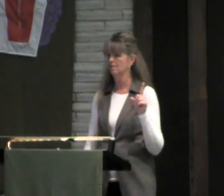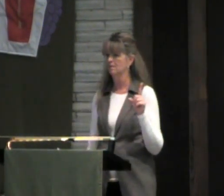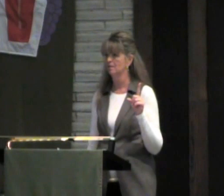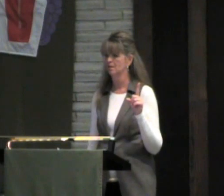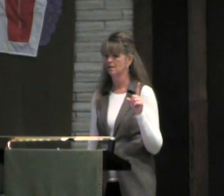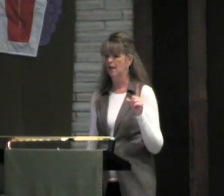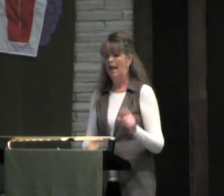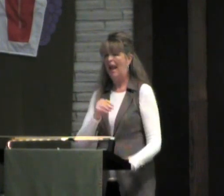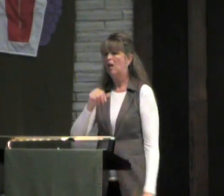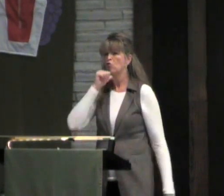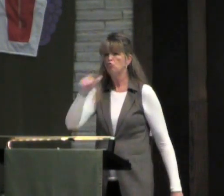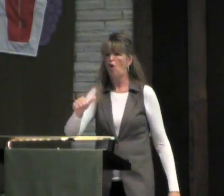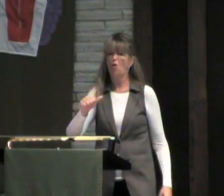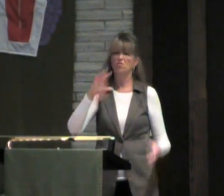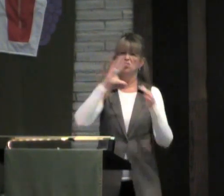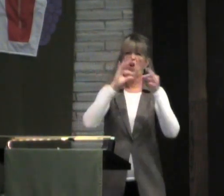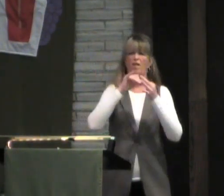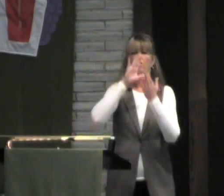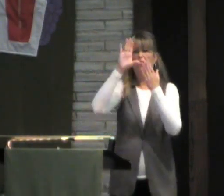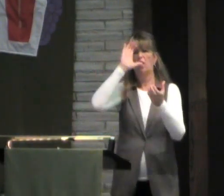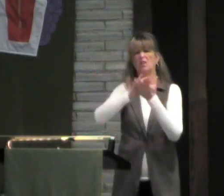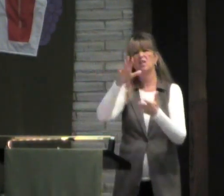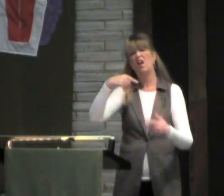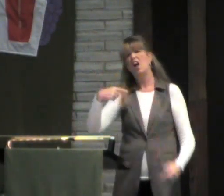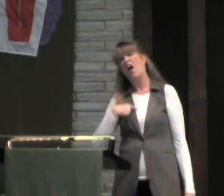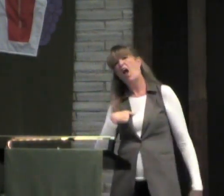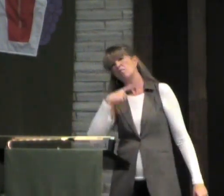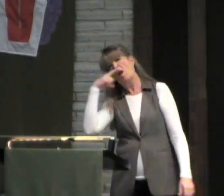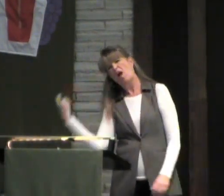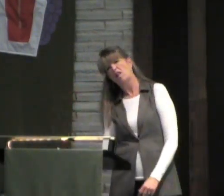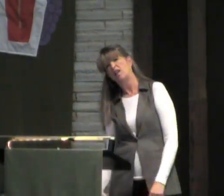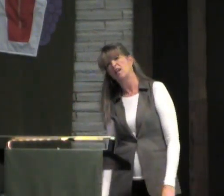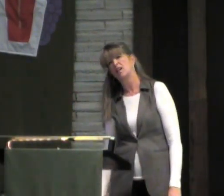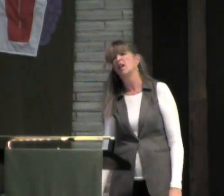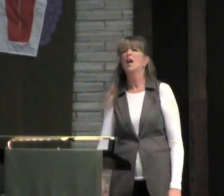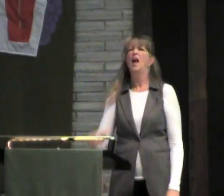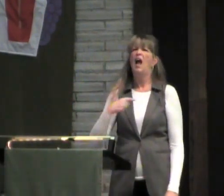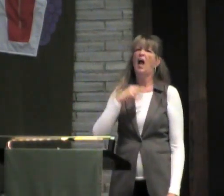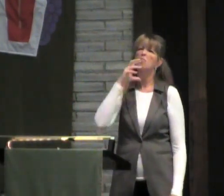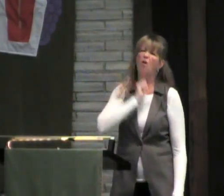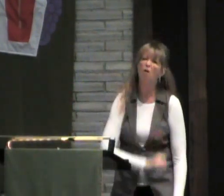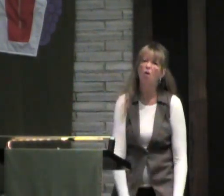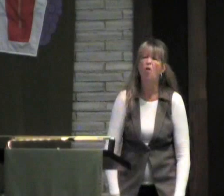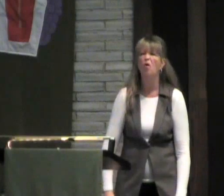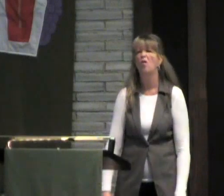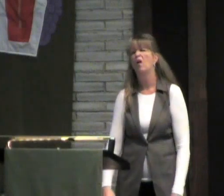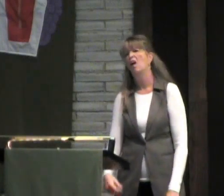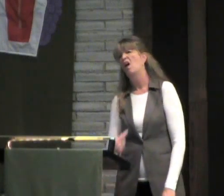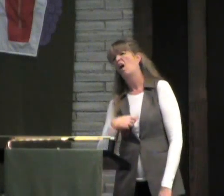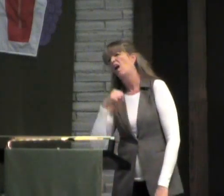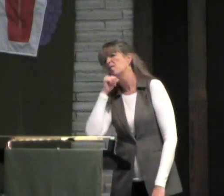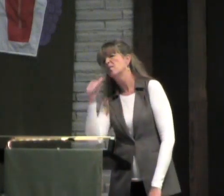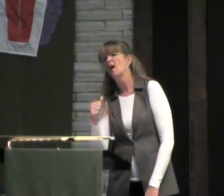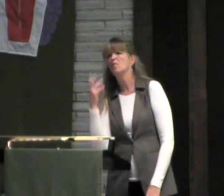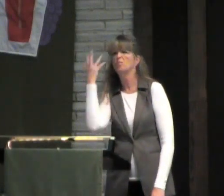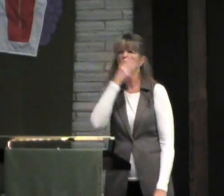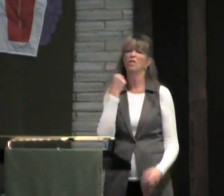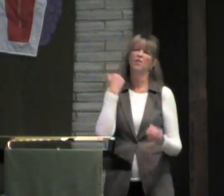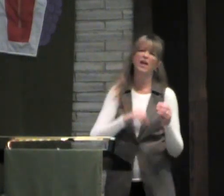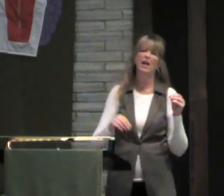are. And don't say, oh, I'm ugly, I'm old, I'm not